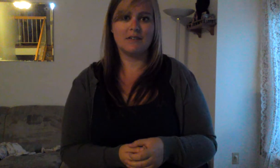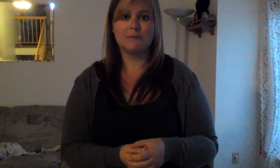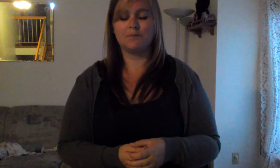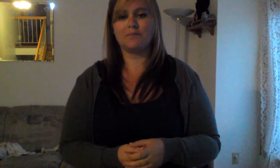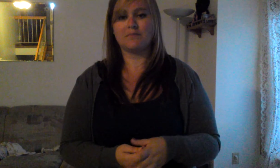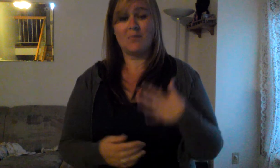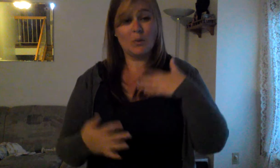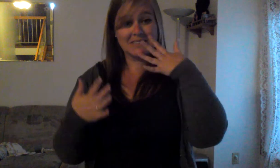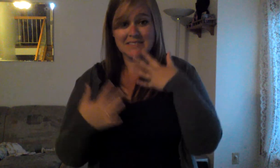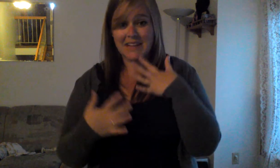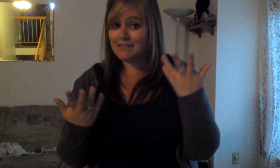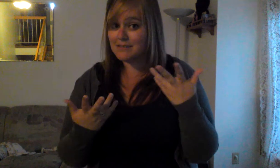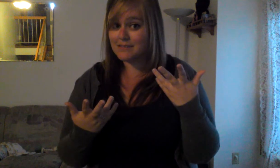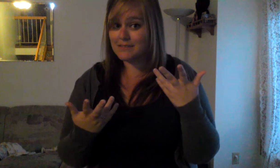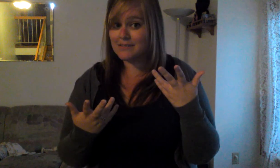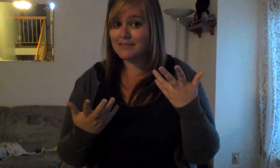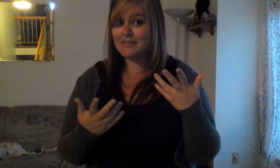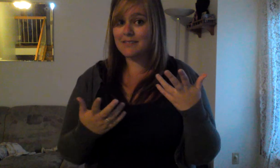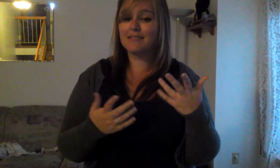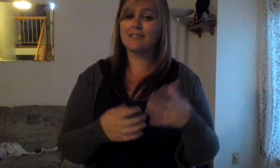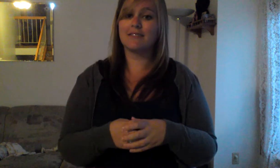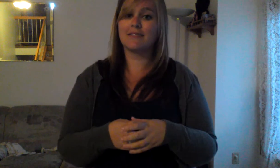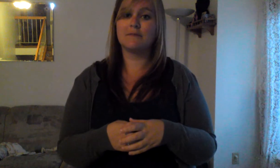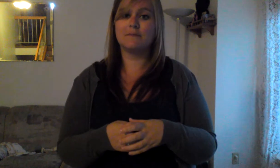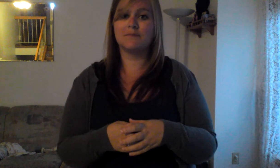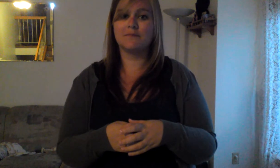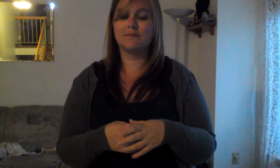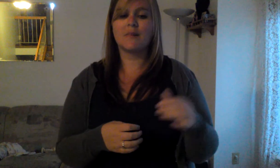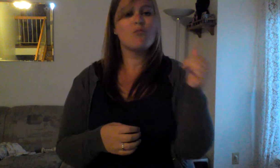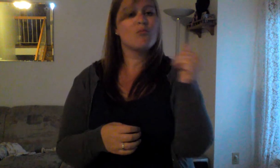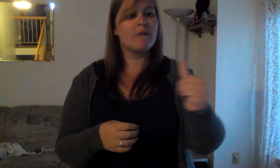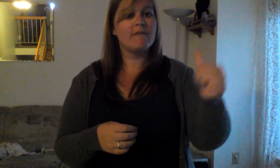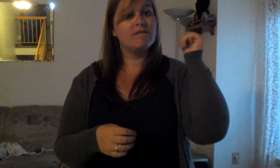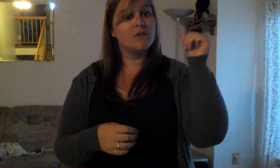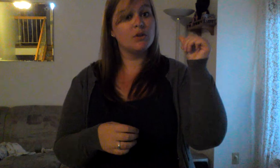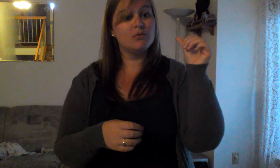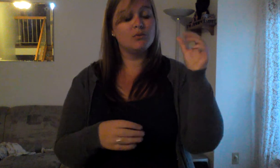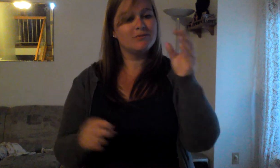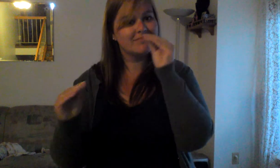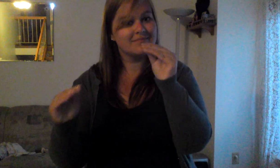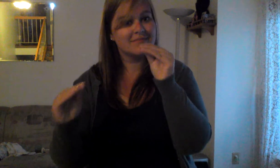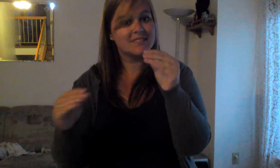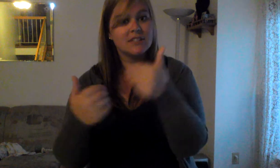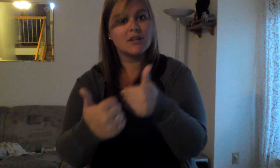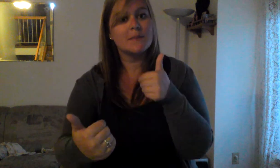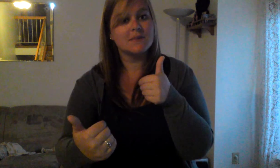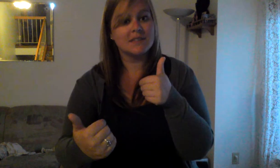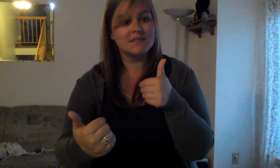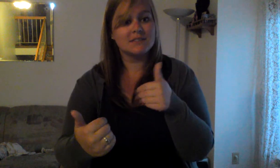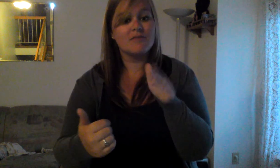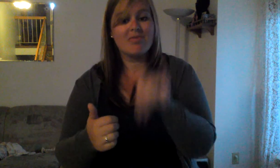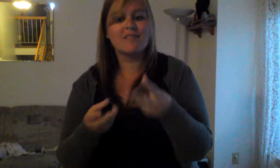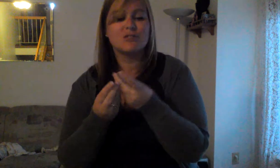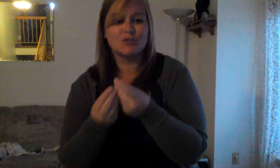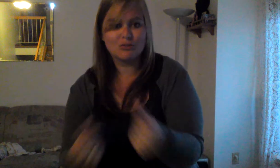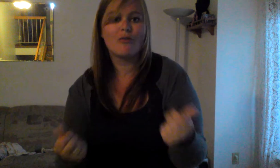they have brought upon the problem, refused to implement the education of abstinence as a means to solve the problem, but the liberal democrats